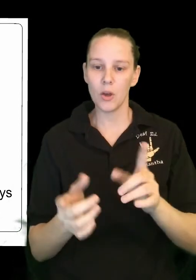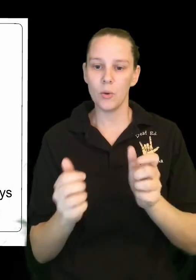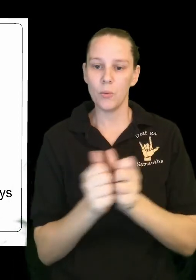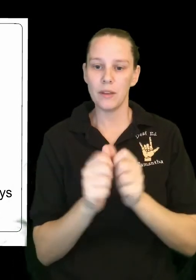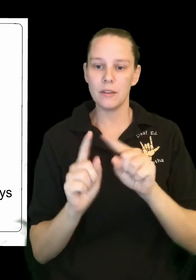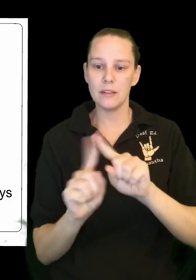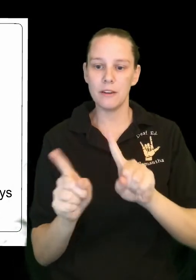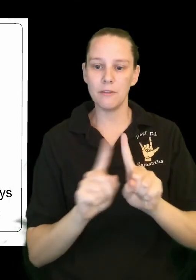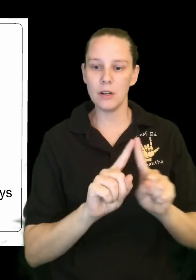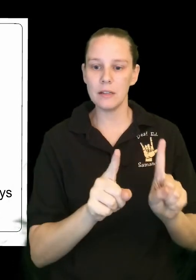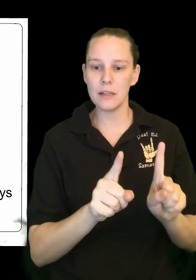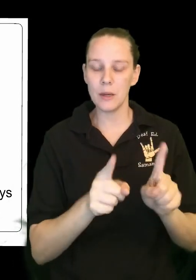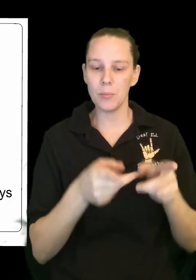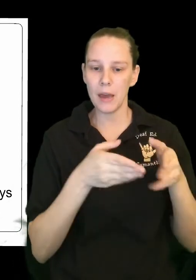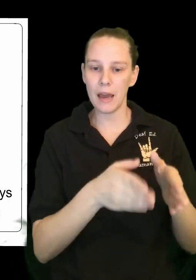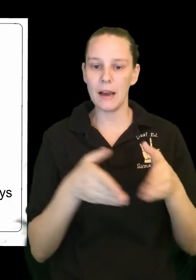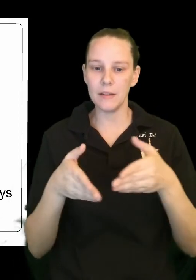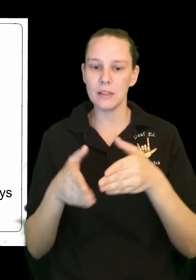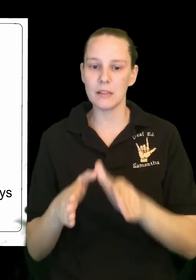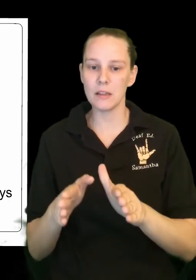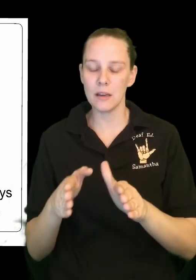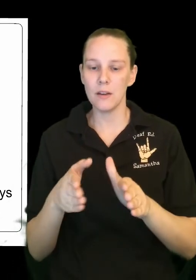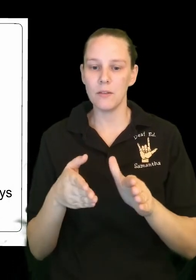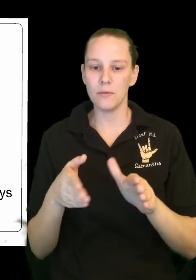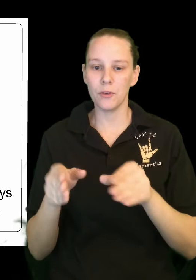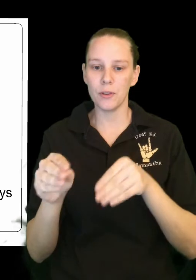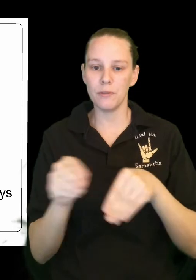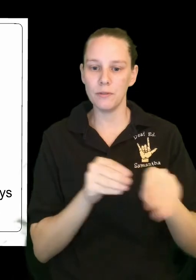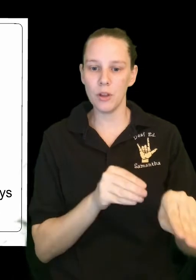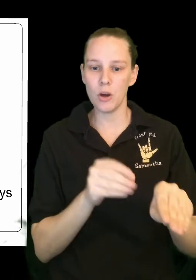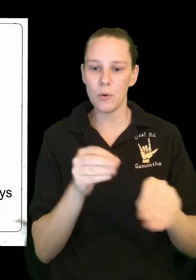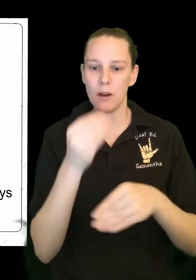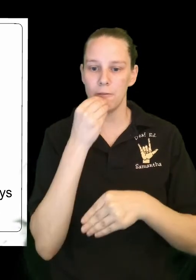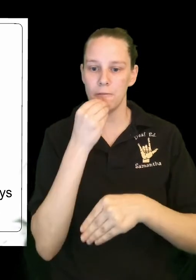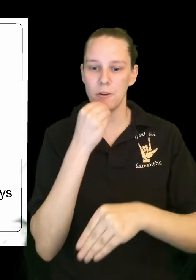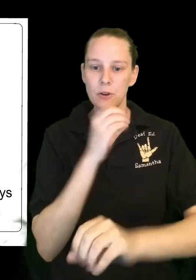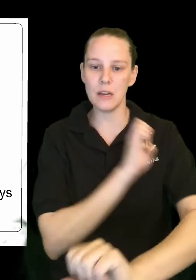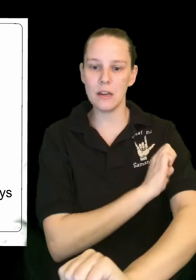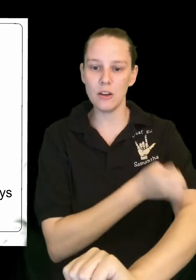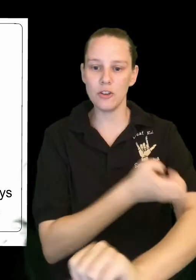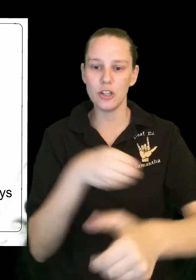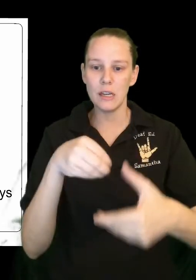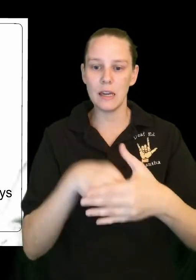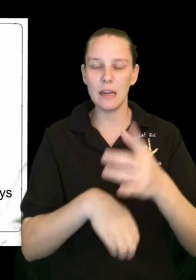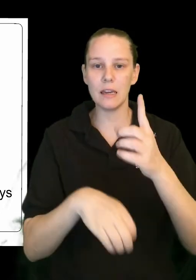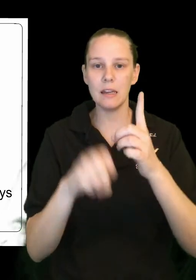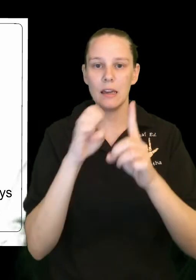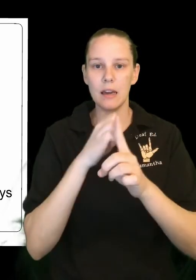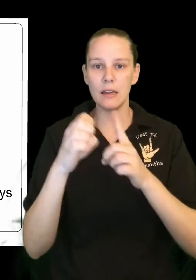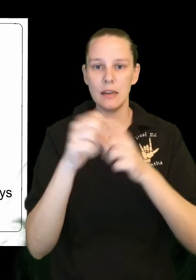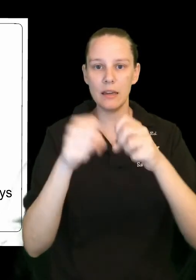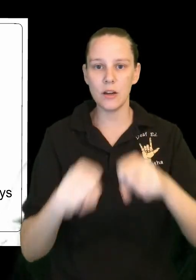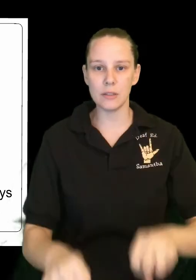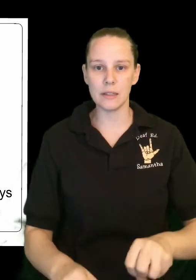with different paths for the flow of food energy in an